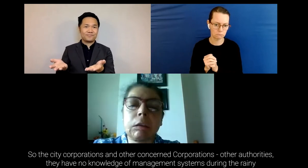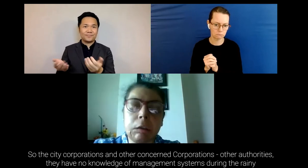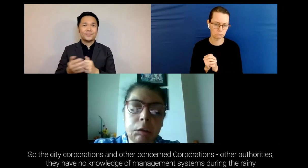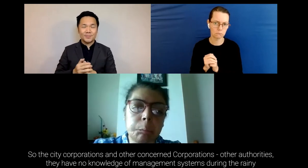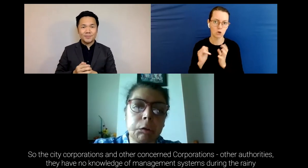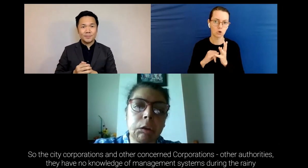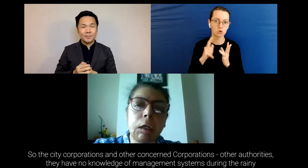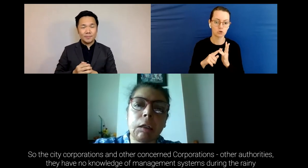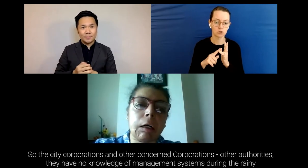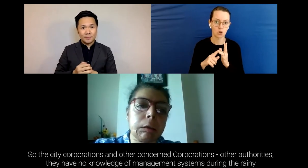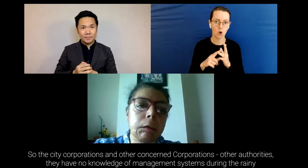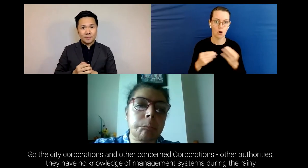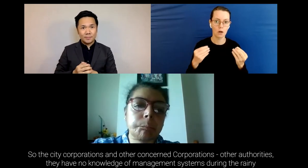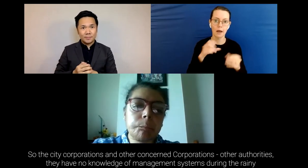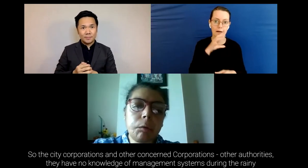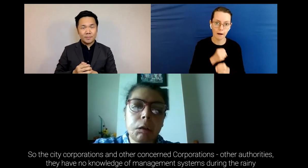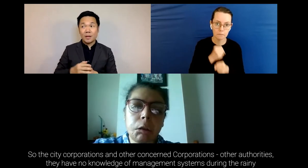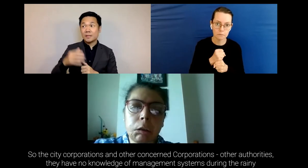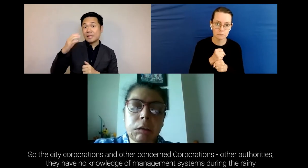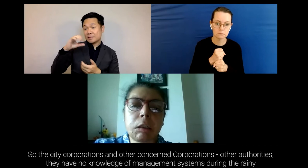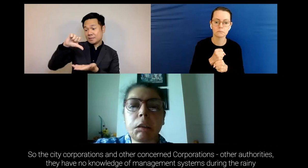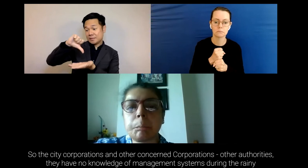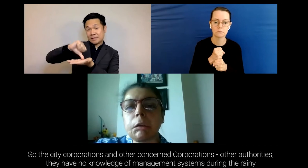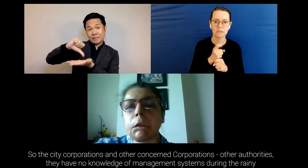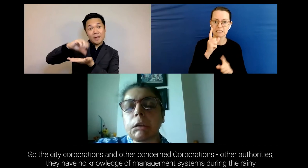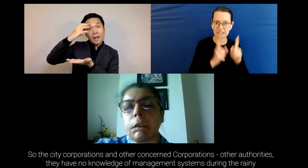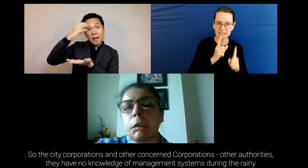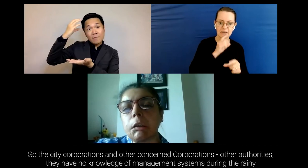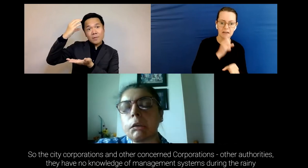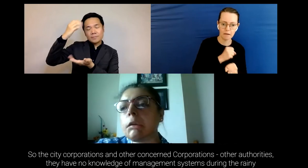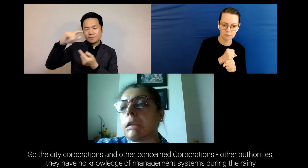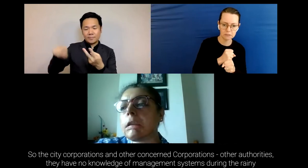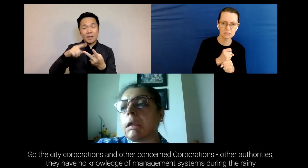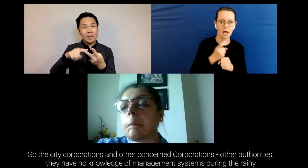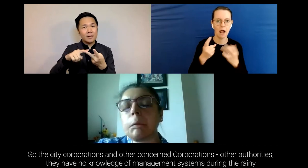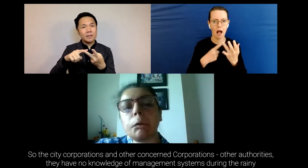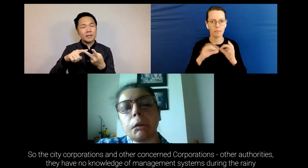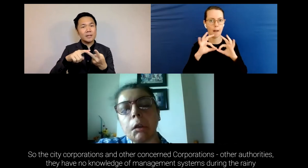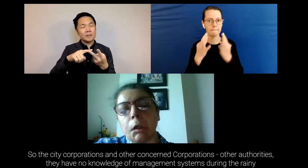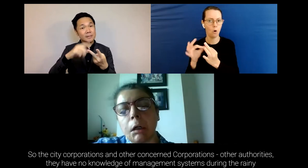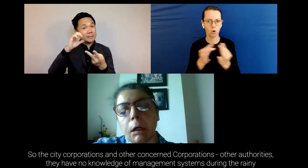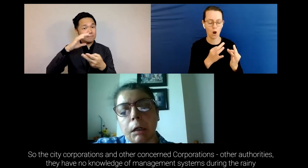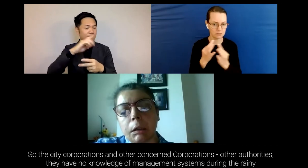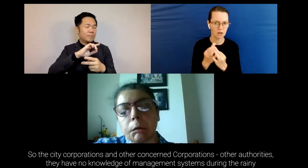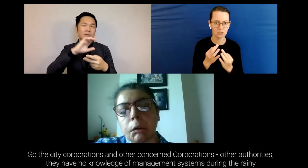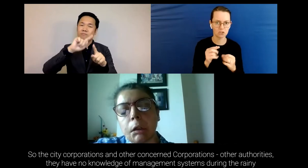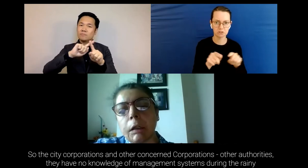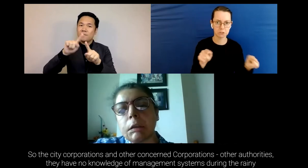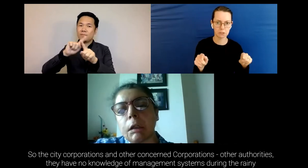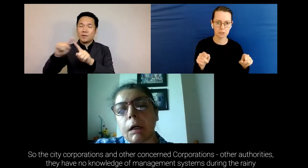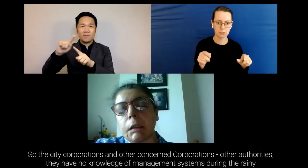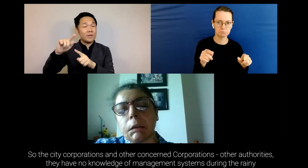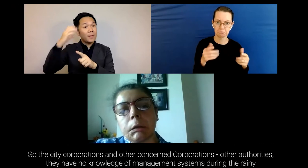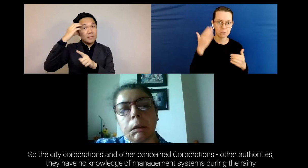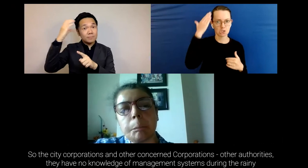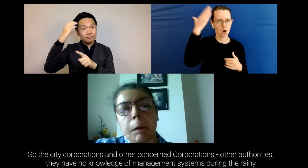the city corporation and other concerned corporations, other authorities, they have no knowledge